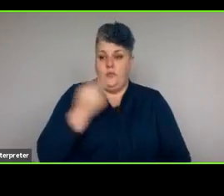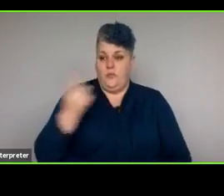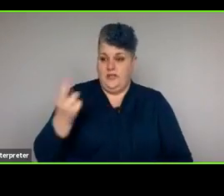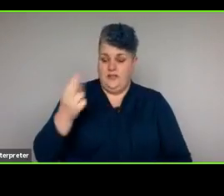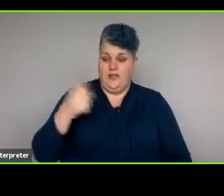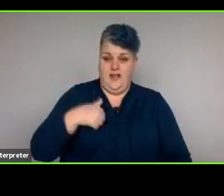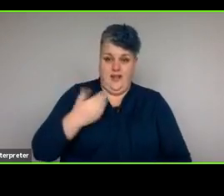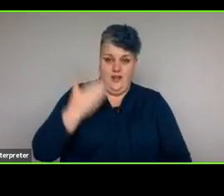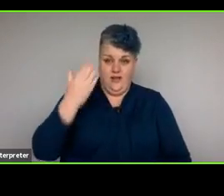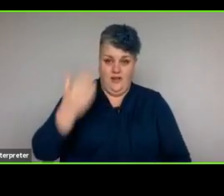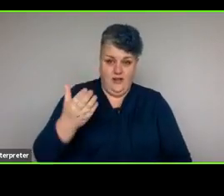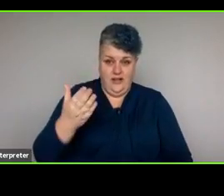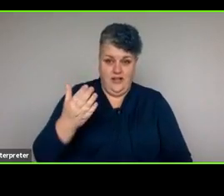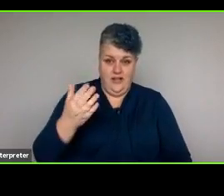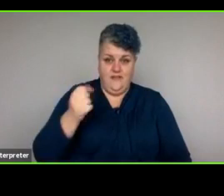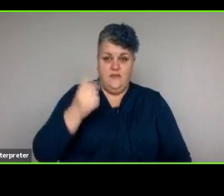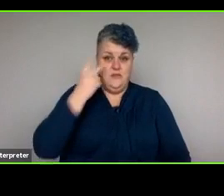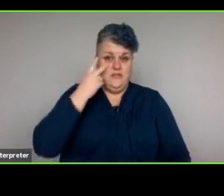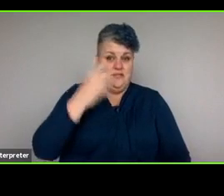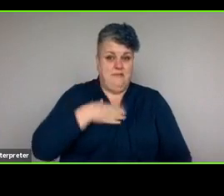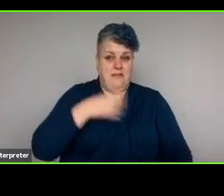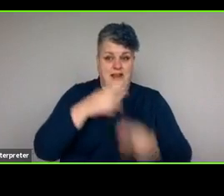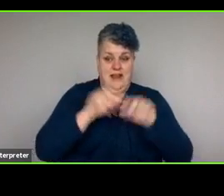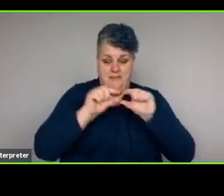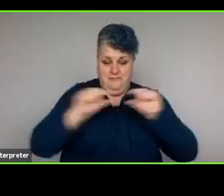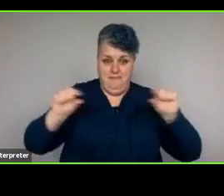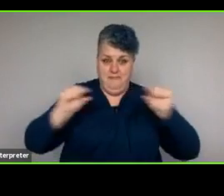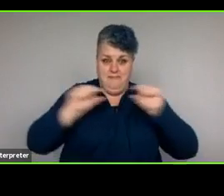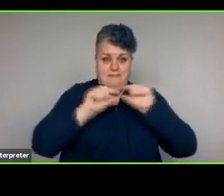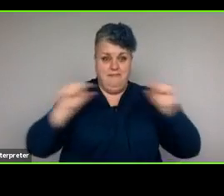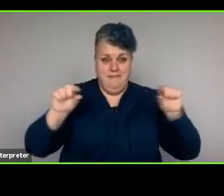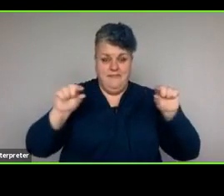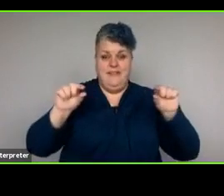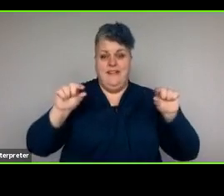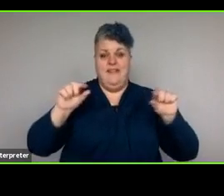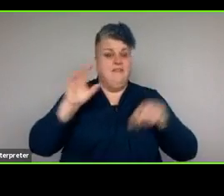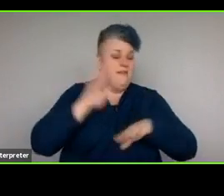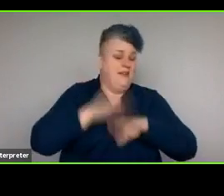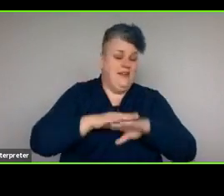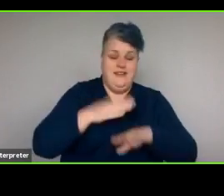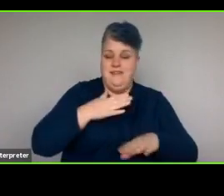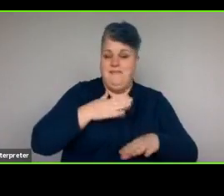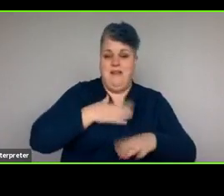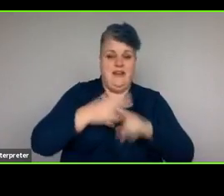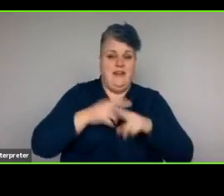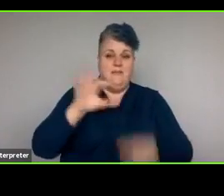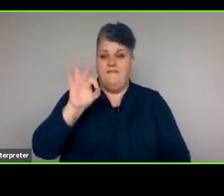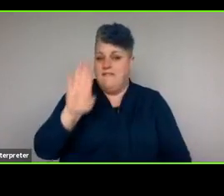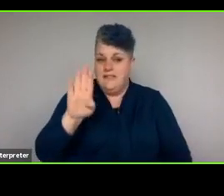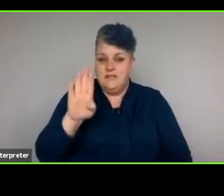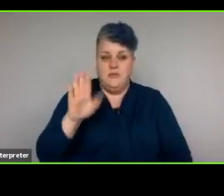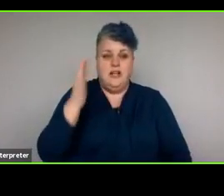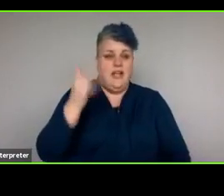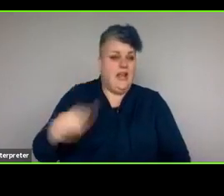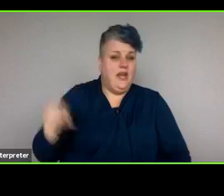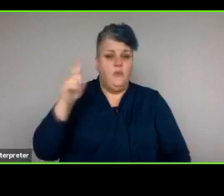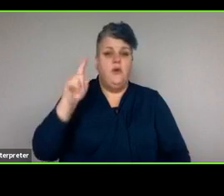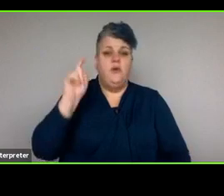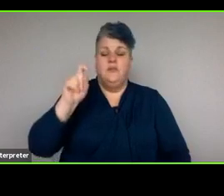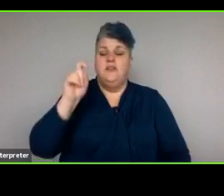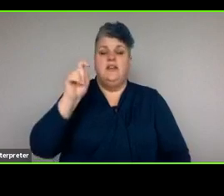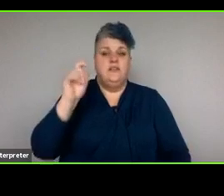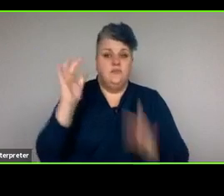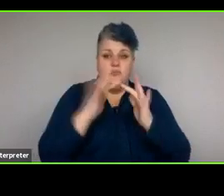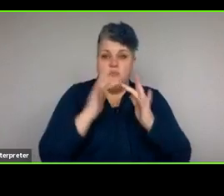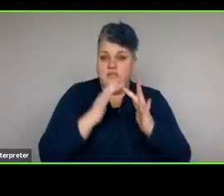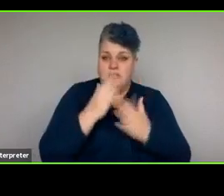offer is if you can see my name anywhere on the screen, that's my name on Facebook. And anyone who needs someone to reach out